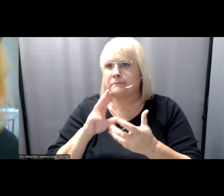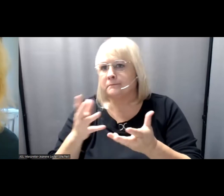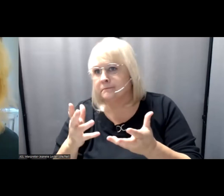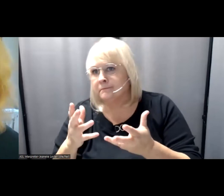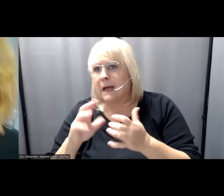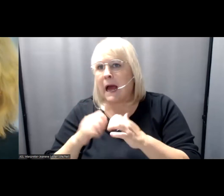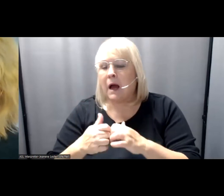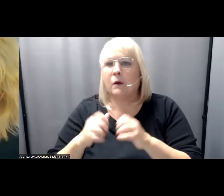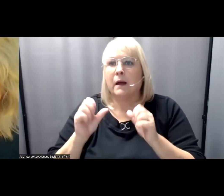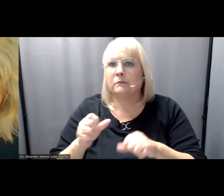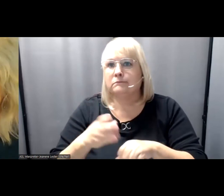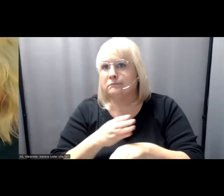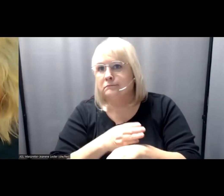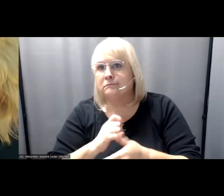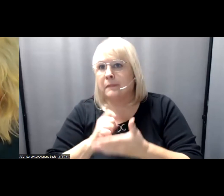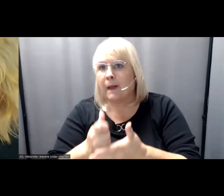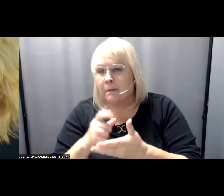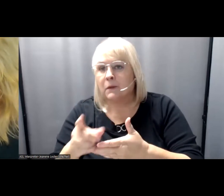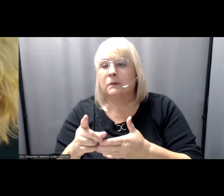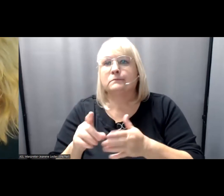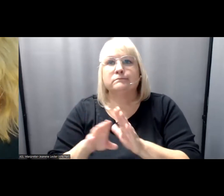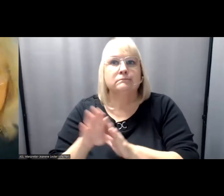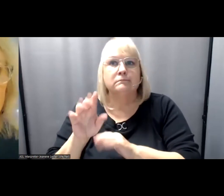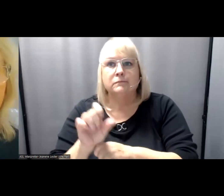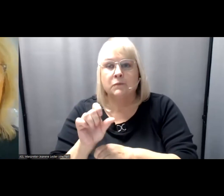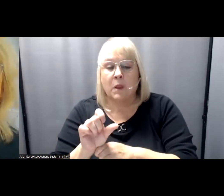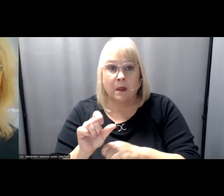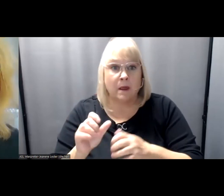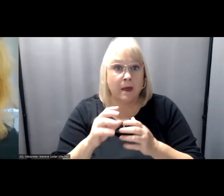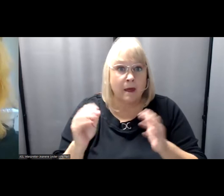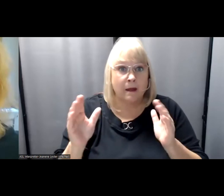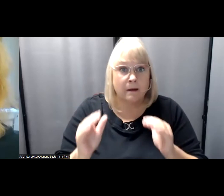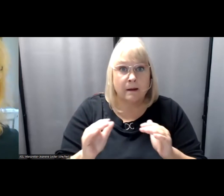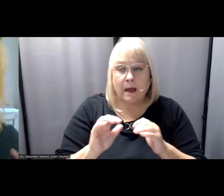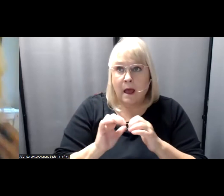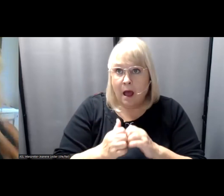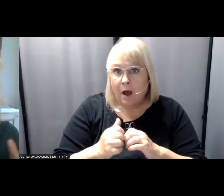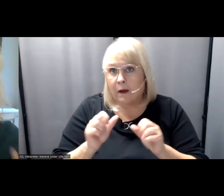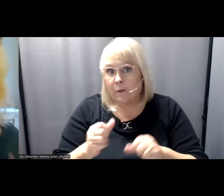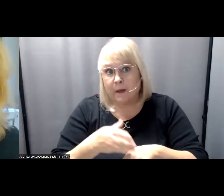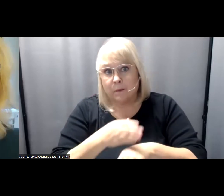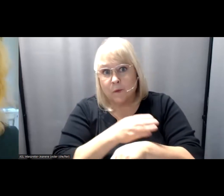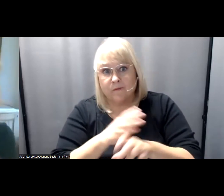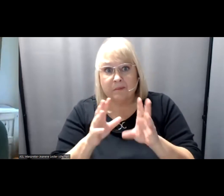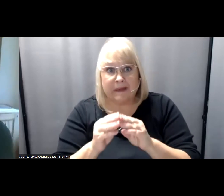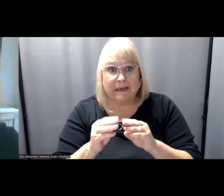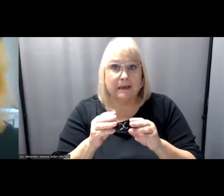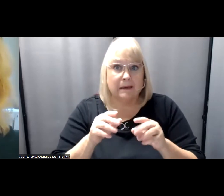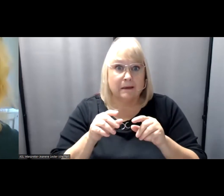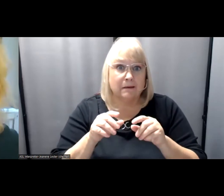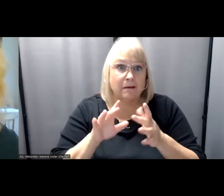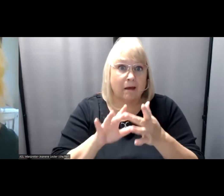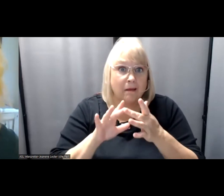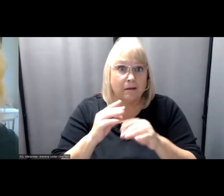in the field? And how would improving the way you do meetings online help you? If we could make our meetings even better, how would that